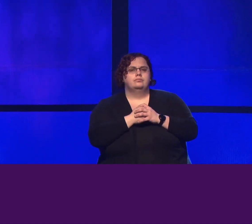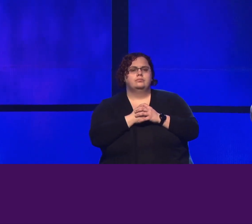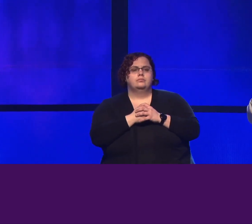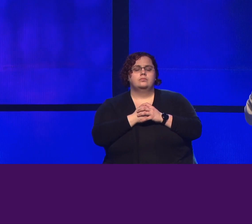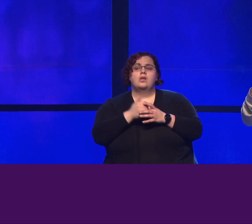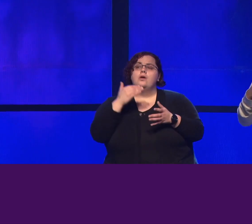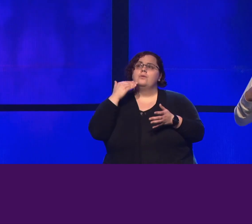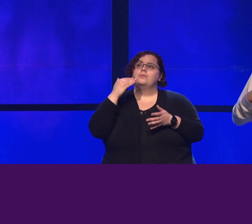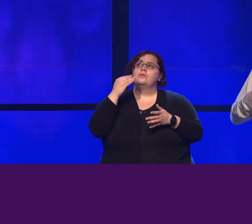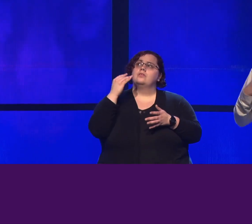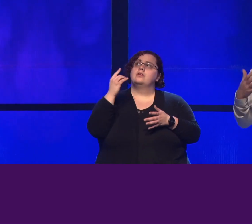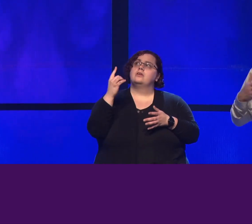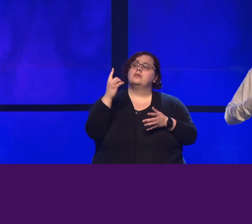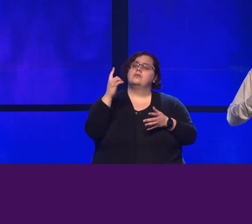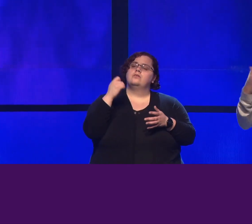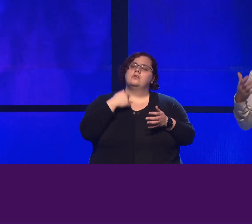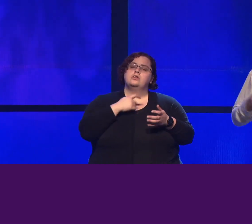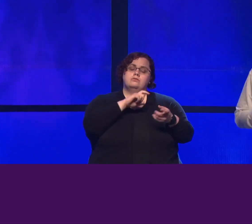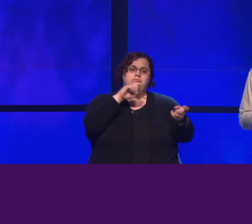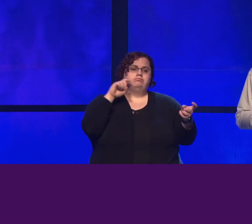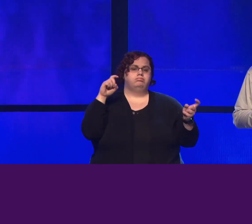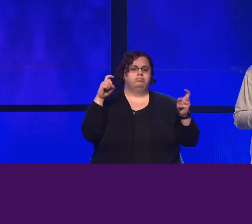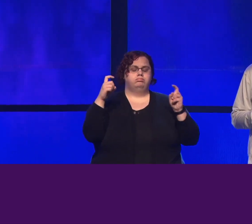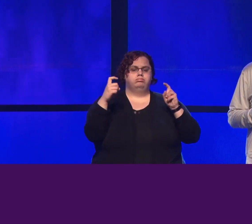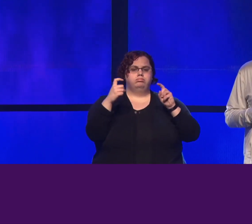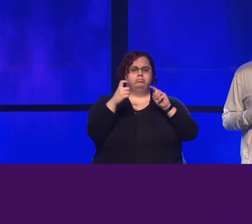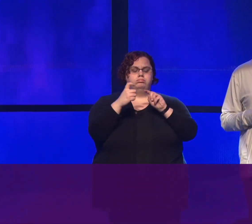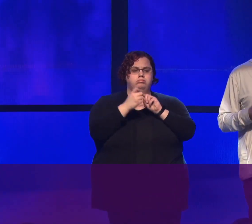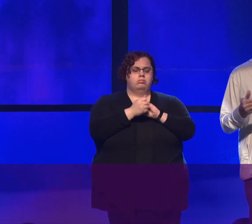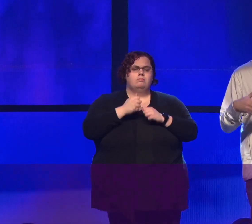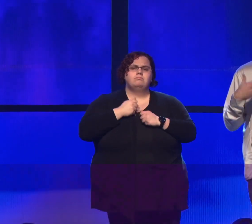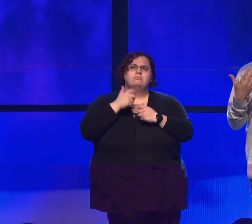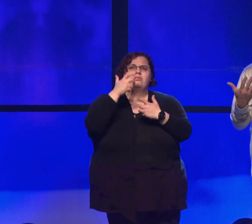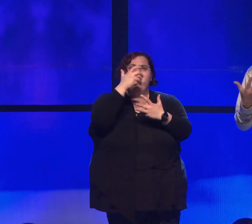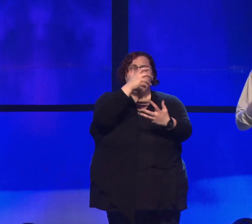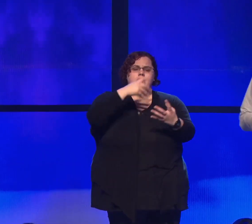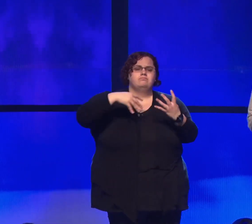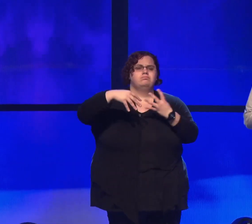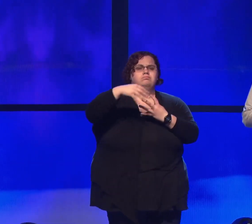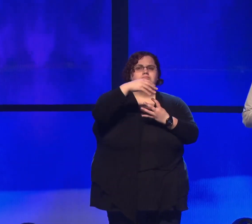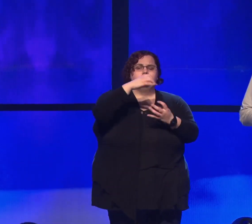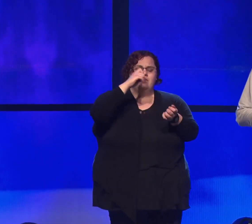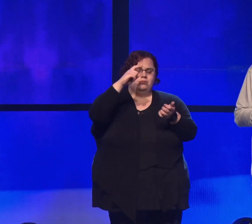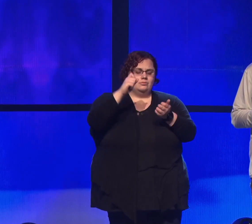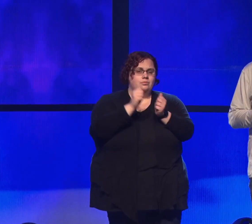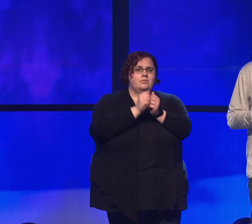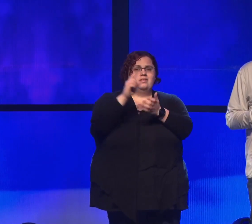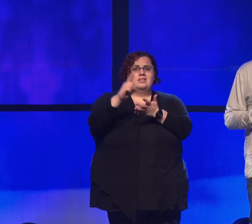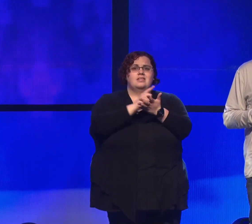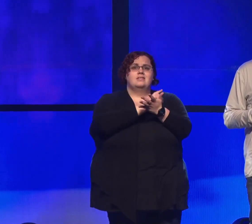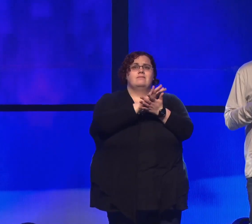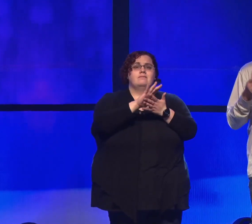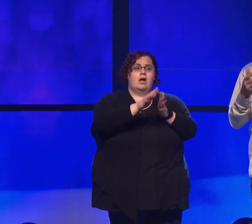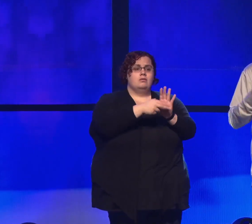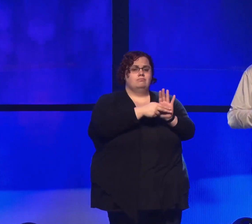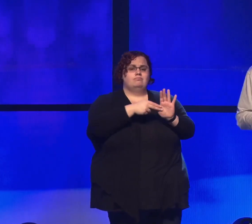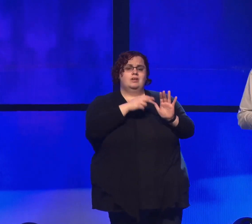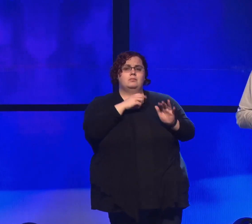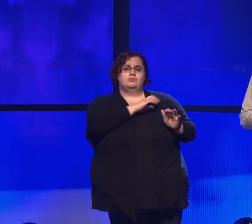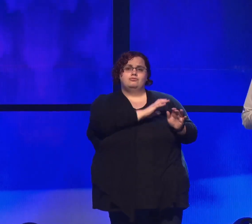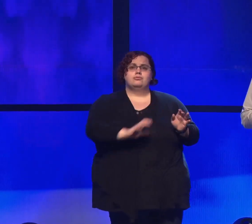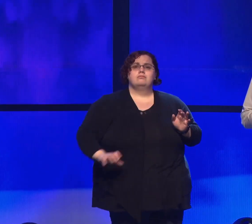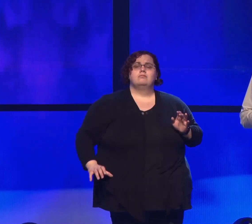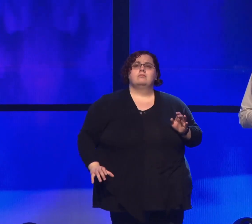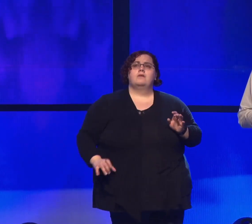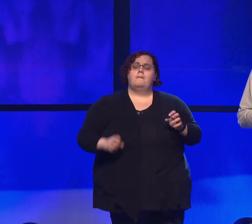And we thank you for this evolving and beautiful expression of interaction with the divine that we call Christianity, that for many of